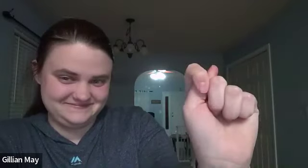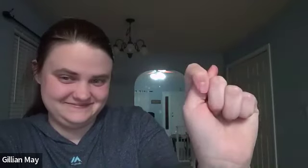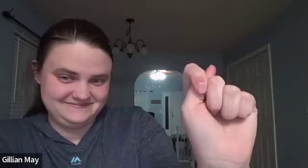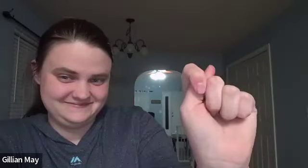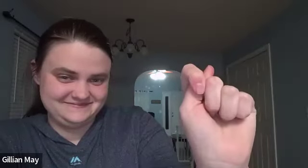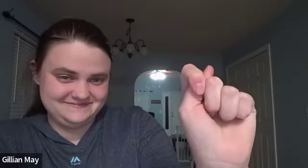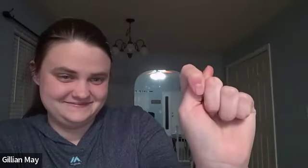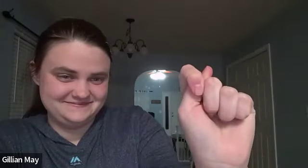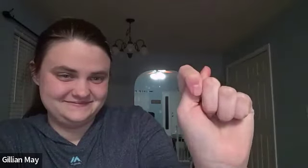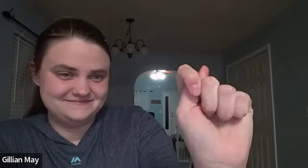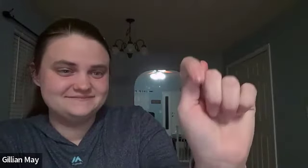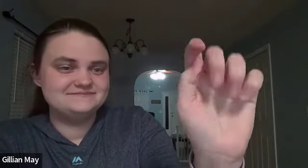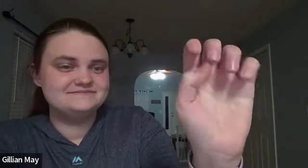Mm-hmm.